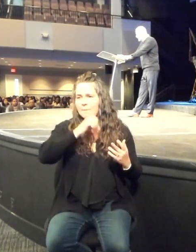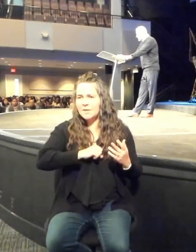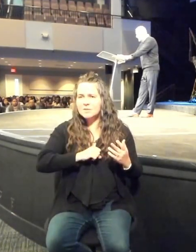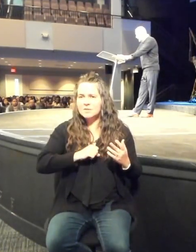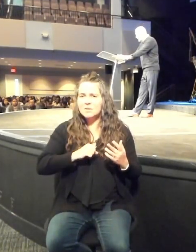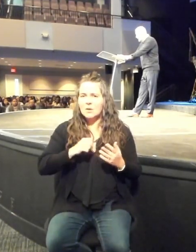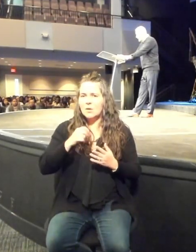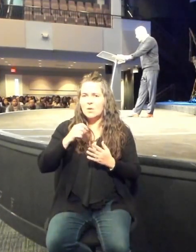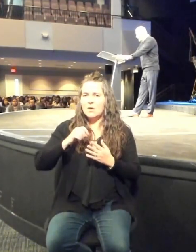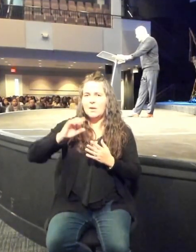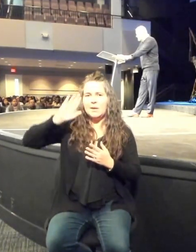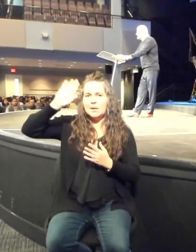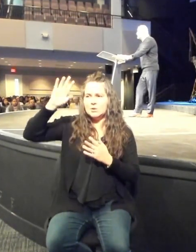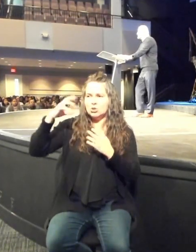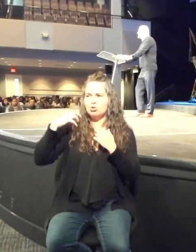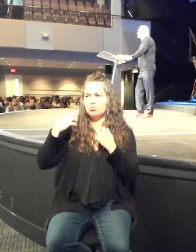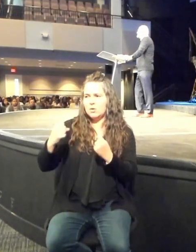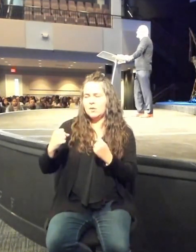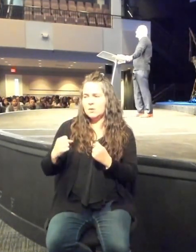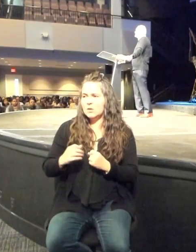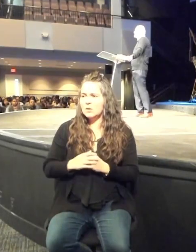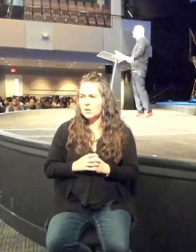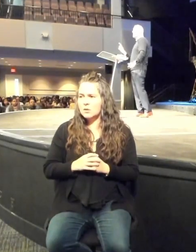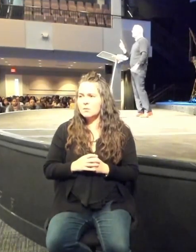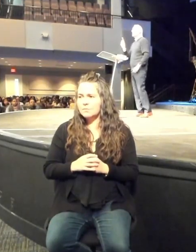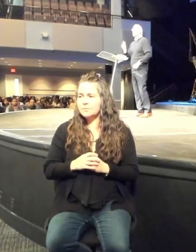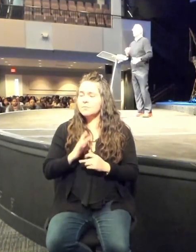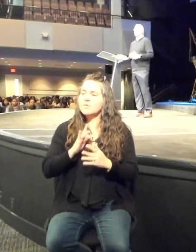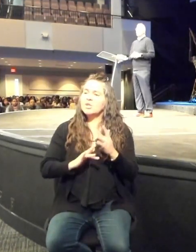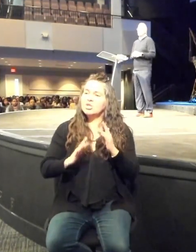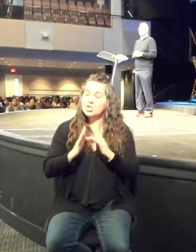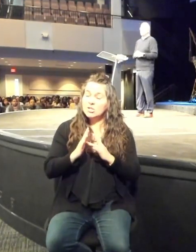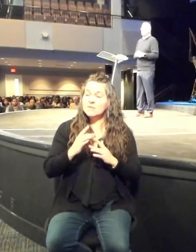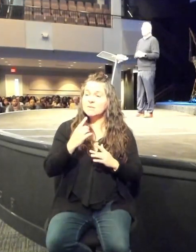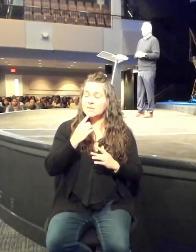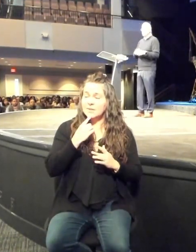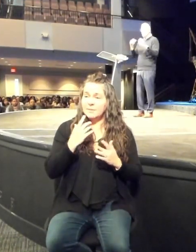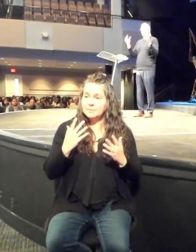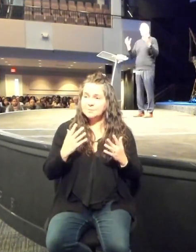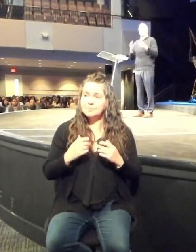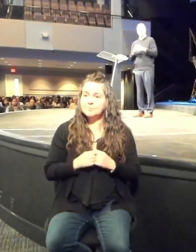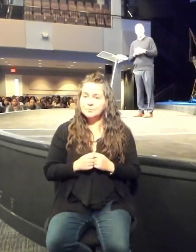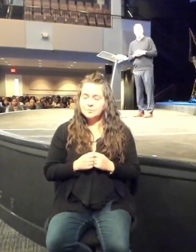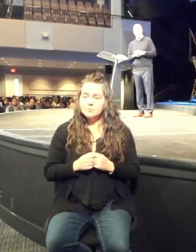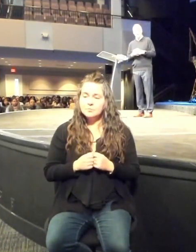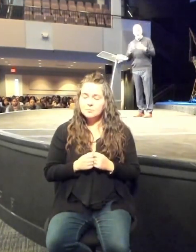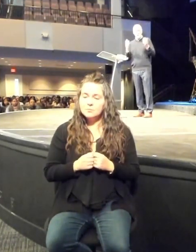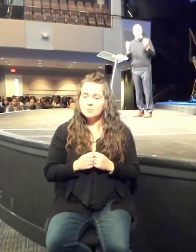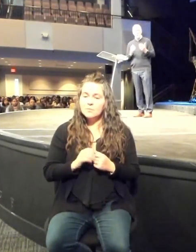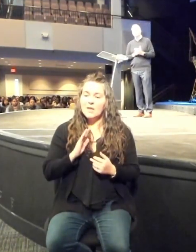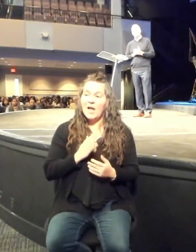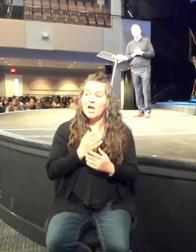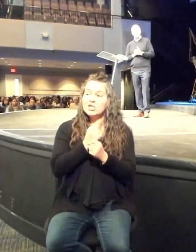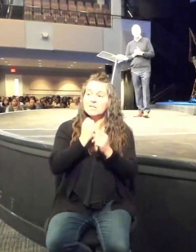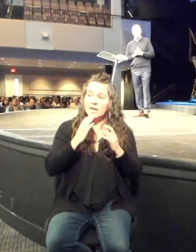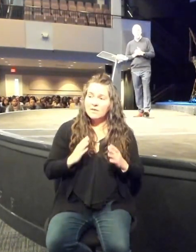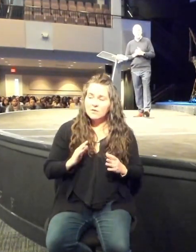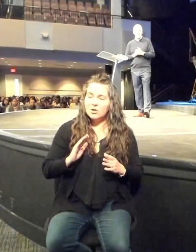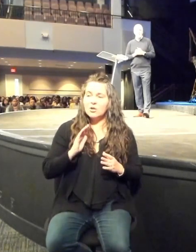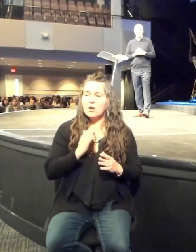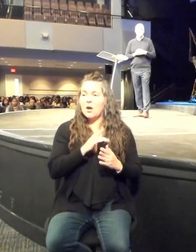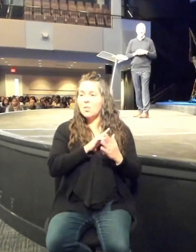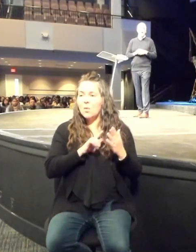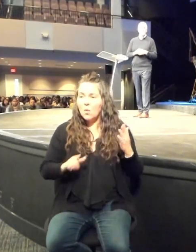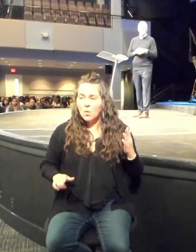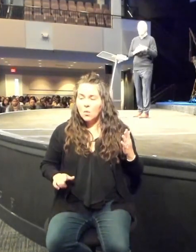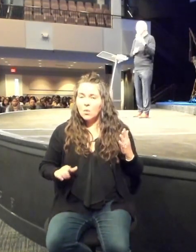God's perspective. Jesus said it this way. Jesus himself, our Savior, our Lord, our Master, Teacher, in